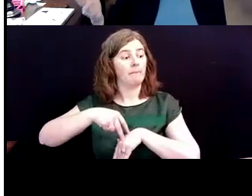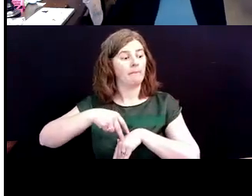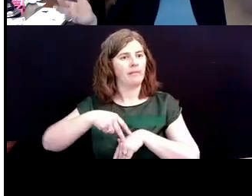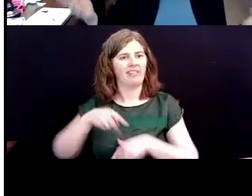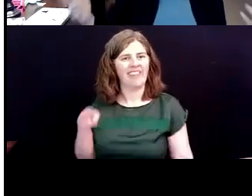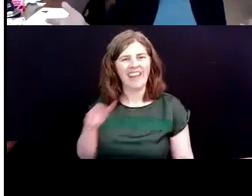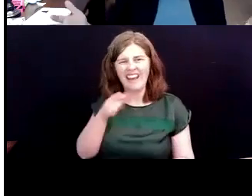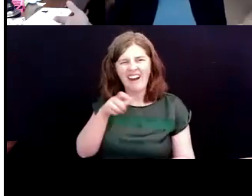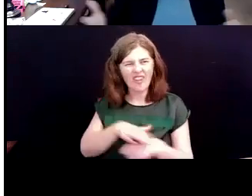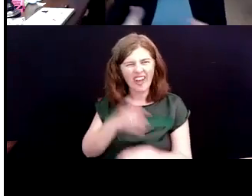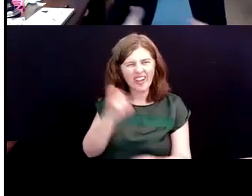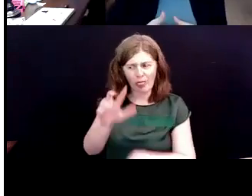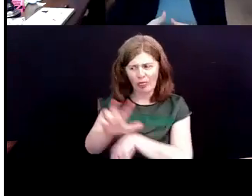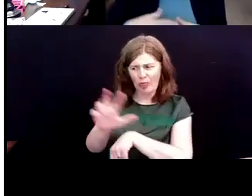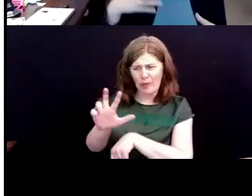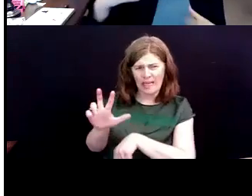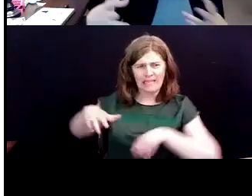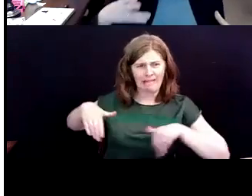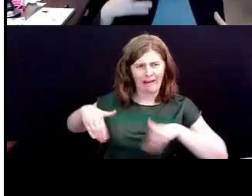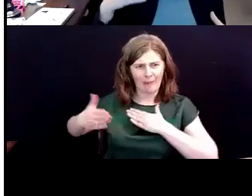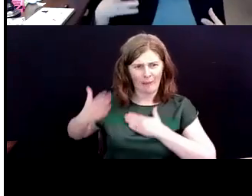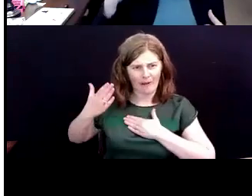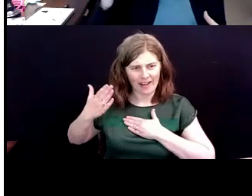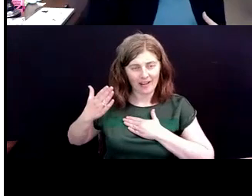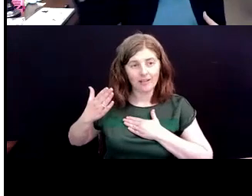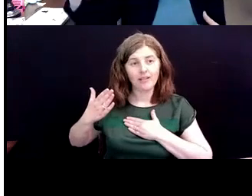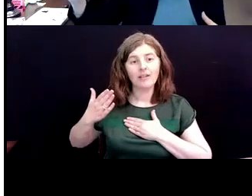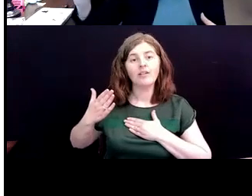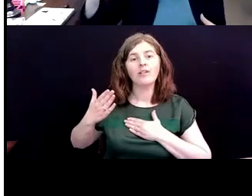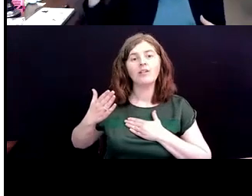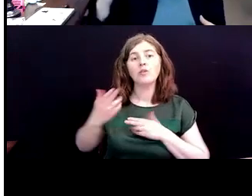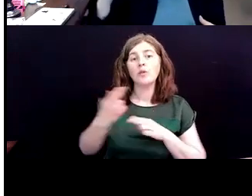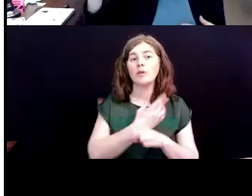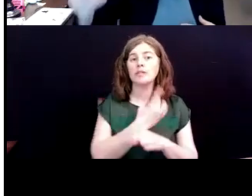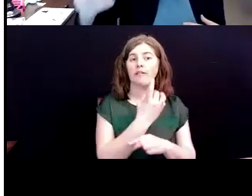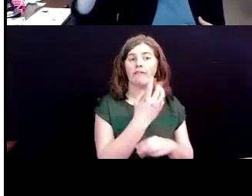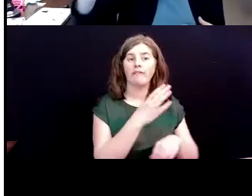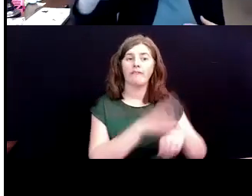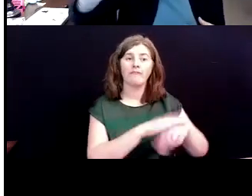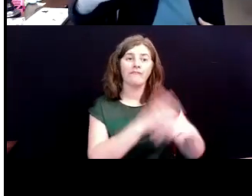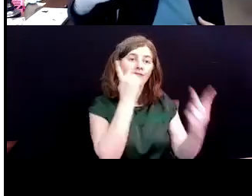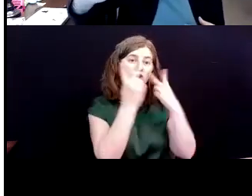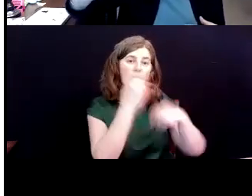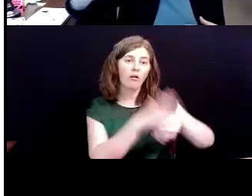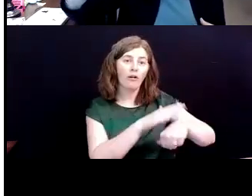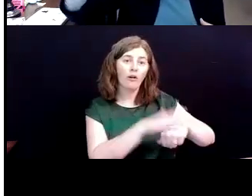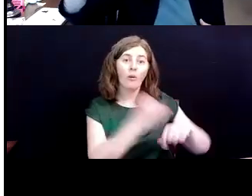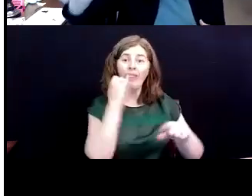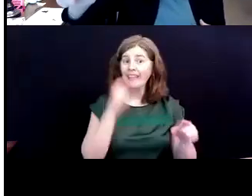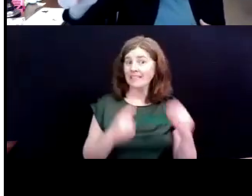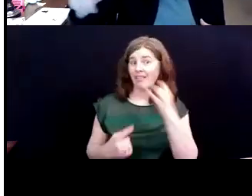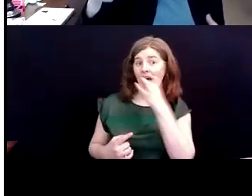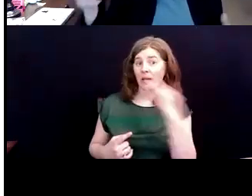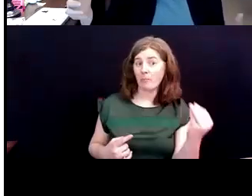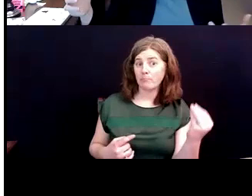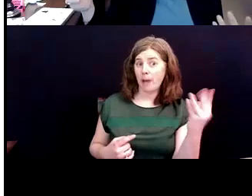understand that it's not morning. Well, you can work on that visual cue of when it's, when this light clicks